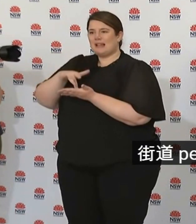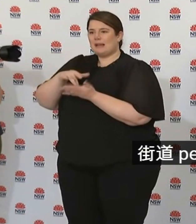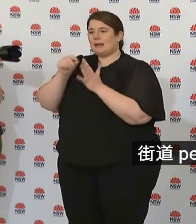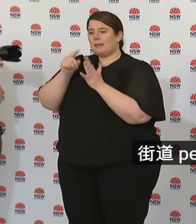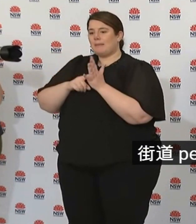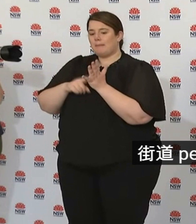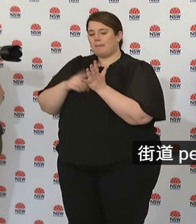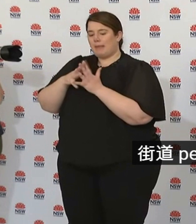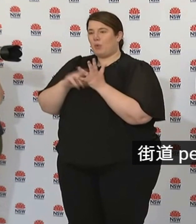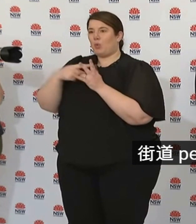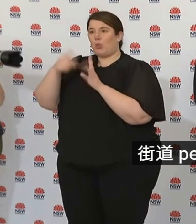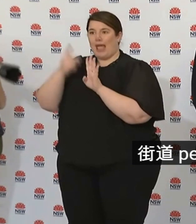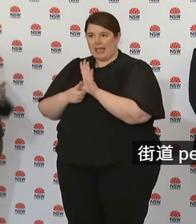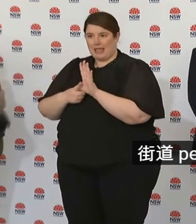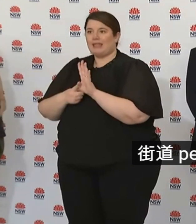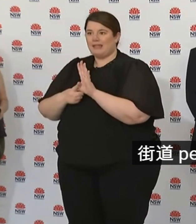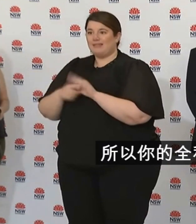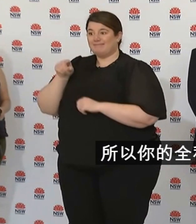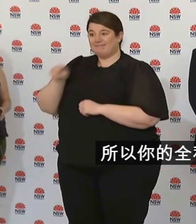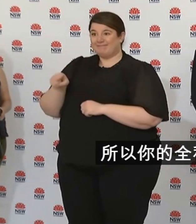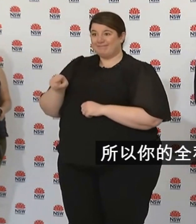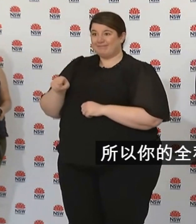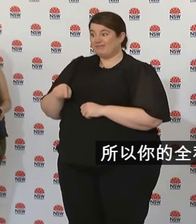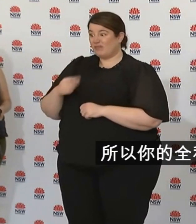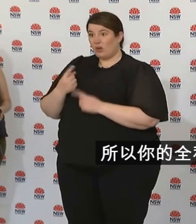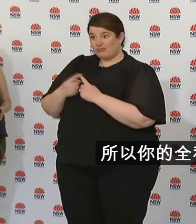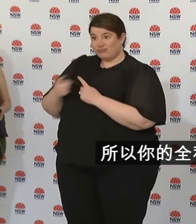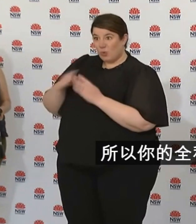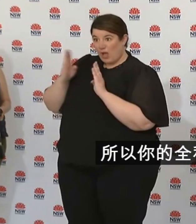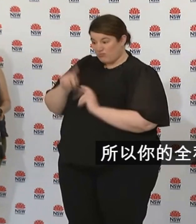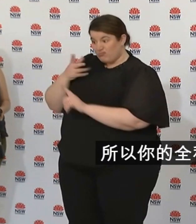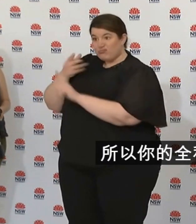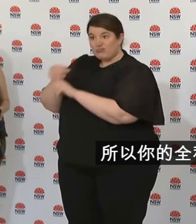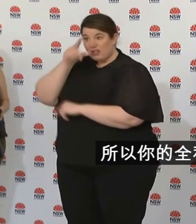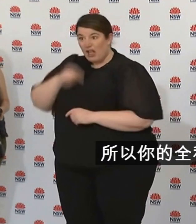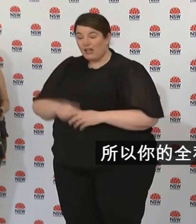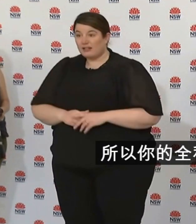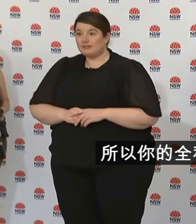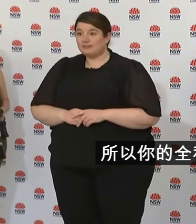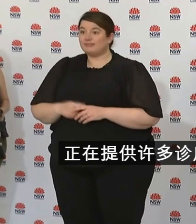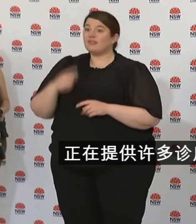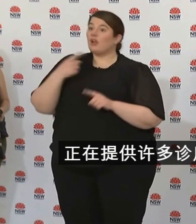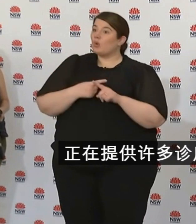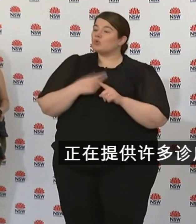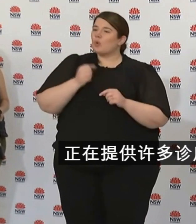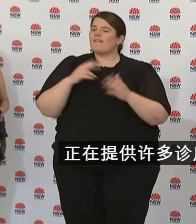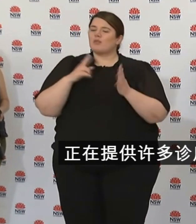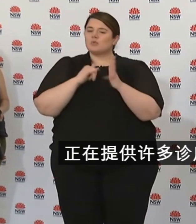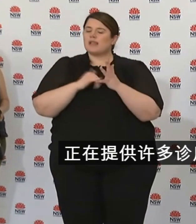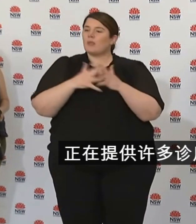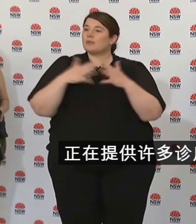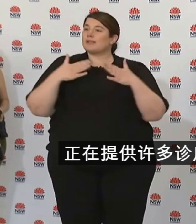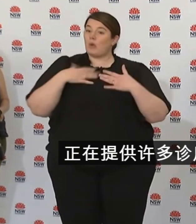Pemulwuy. But there are a variety of access points. So your GP, pharmacist and also the health service are providing a